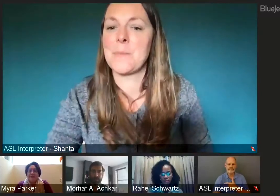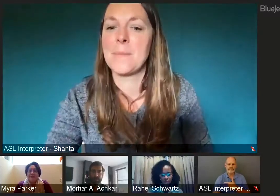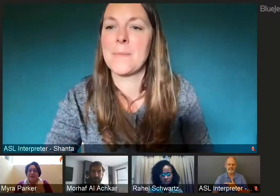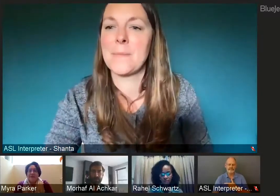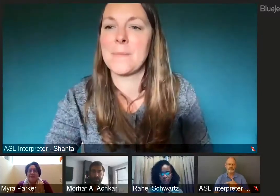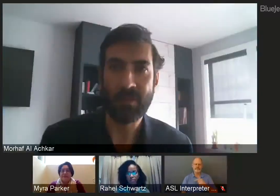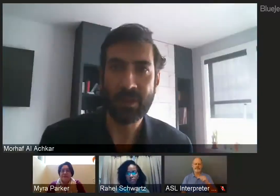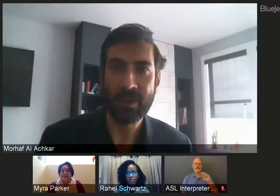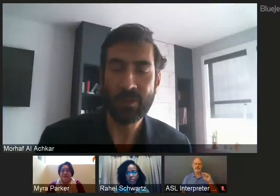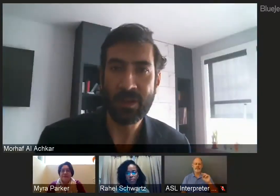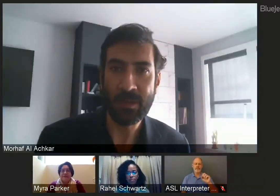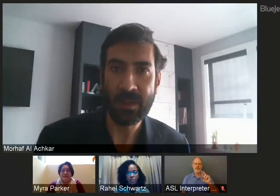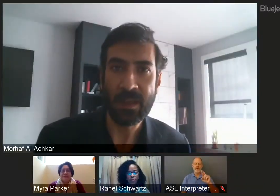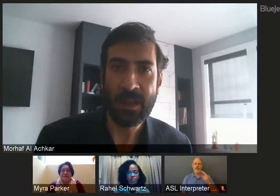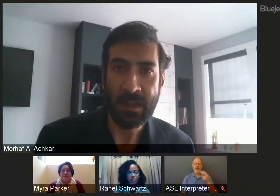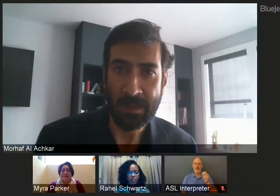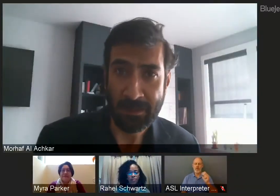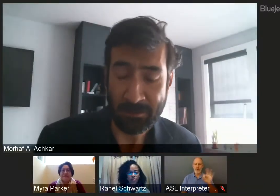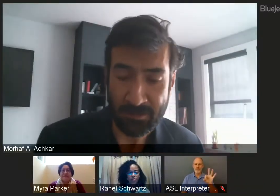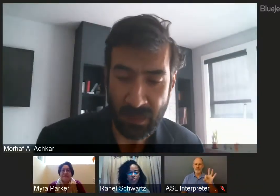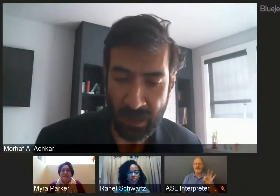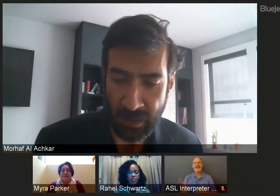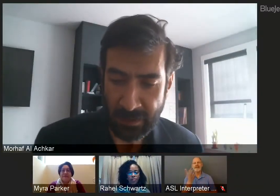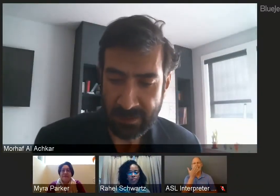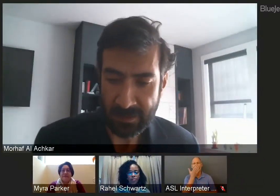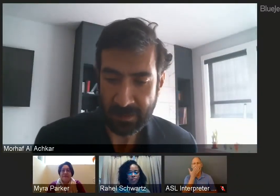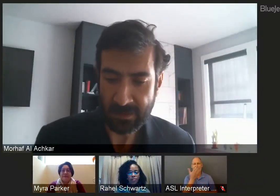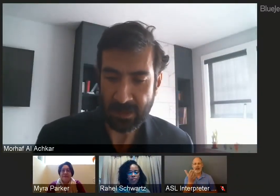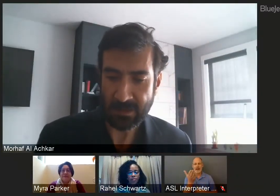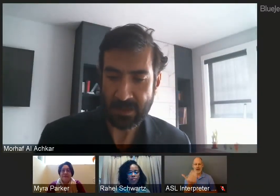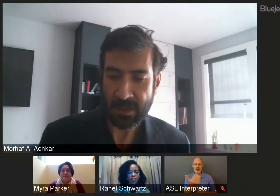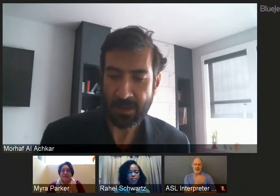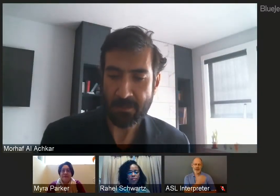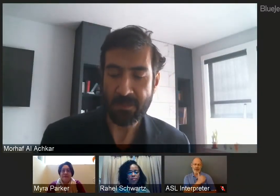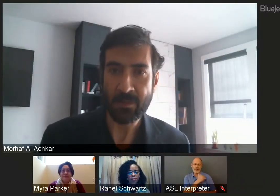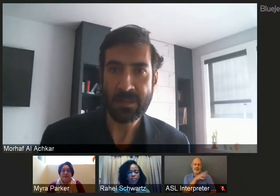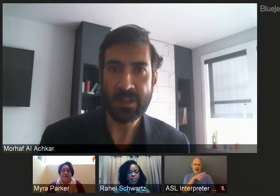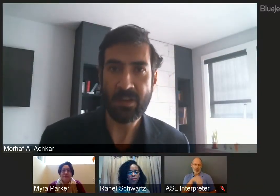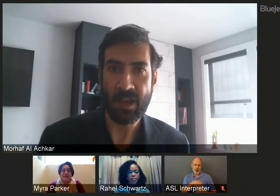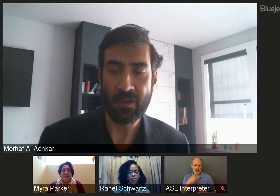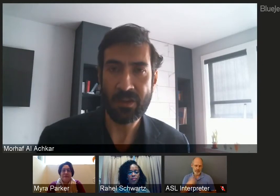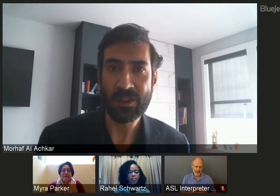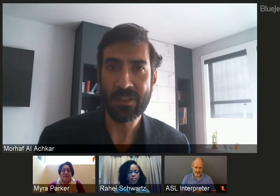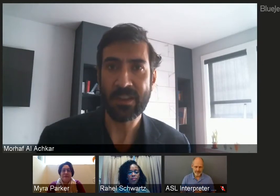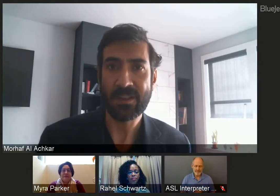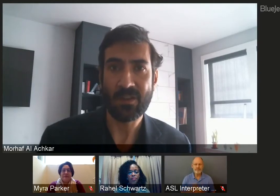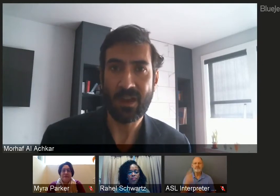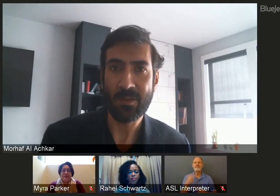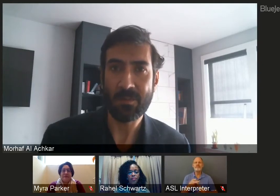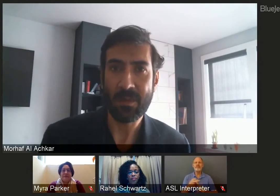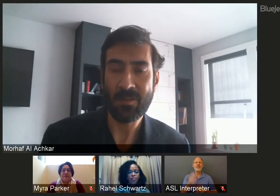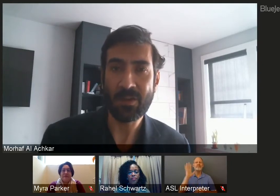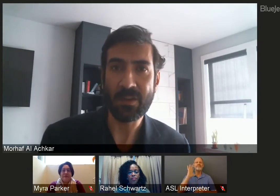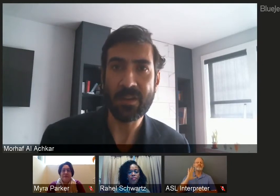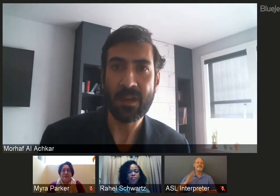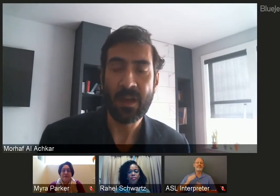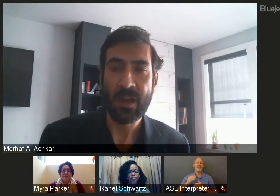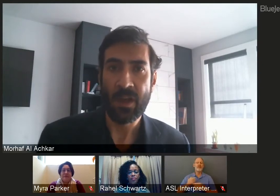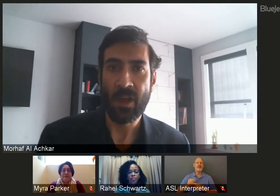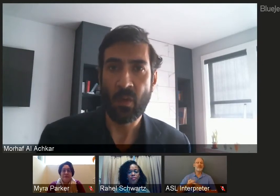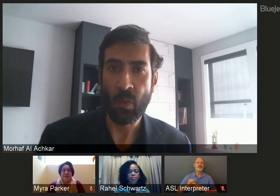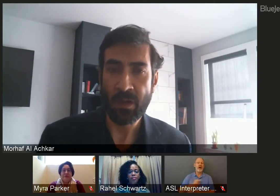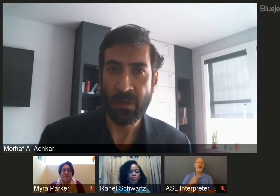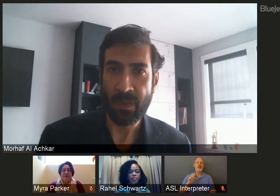Thank you, Myra, for including me. As you said, I'm from Syria originally, so I am